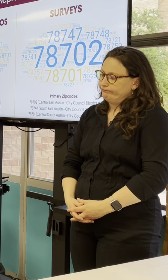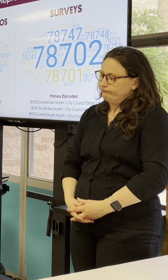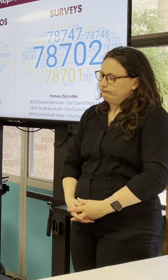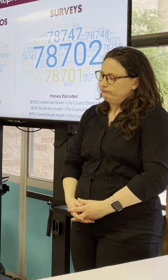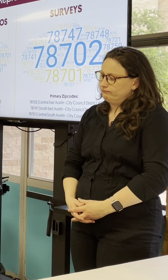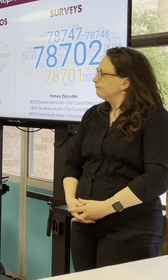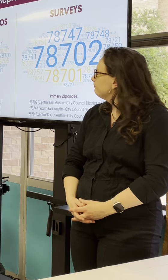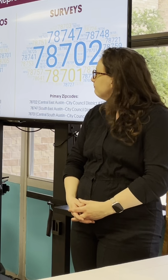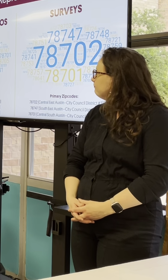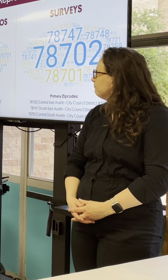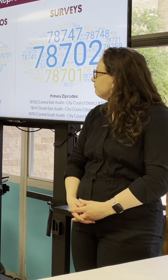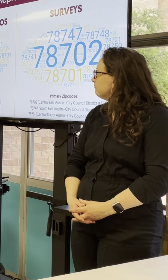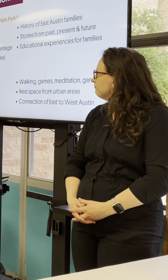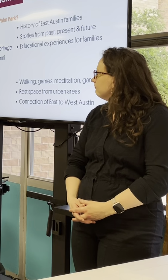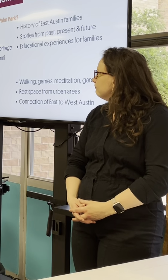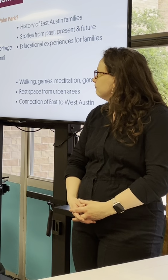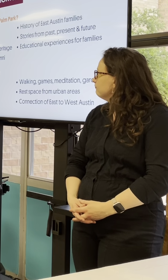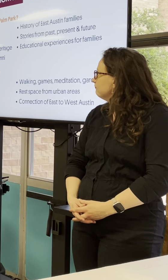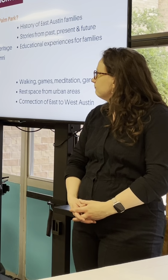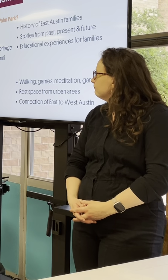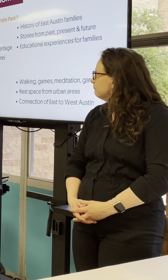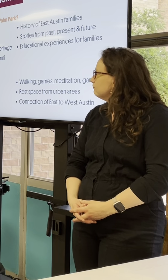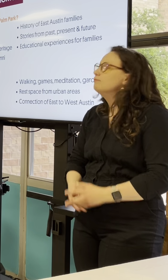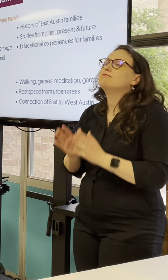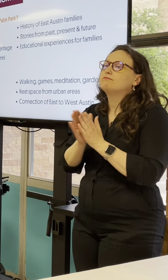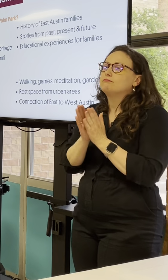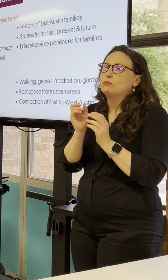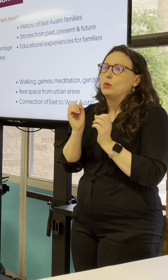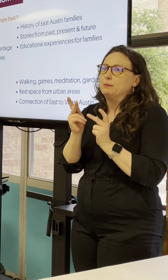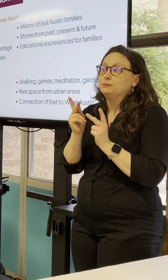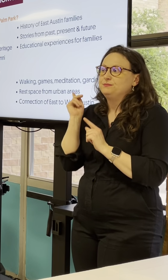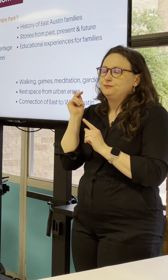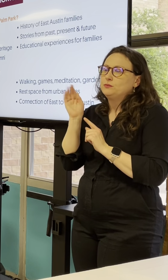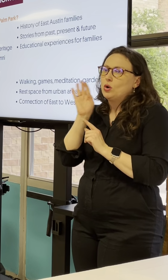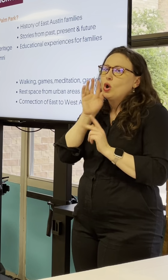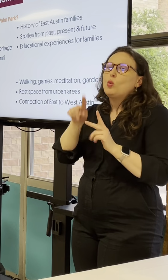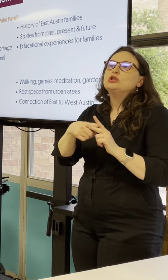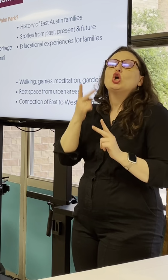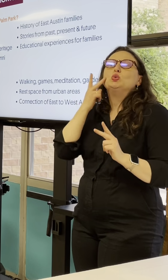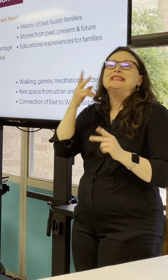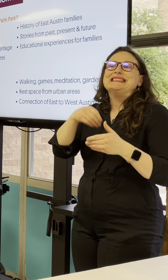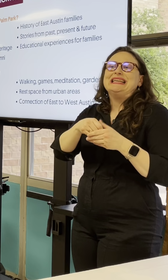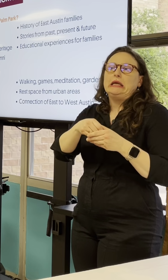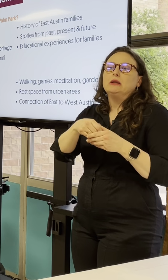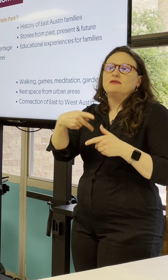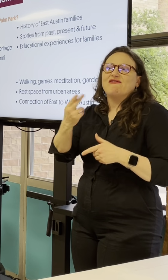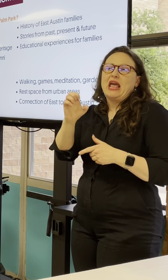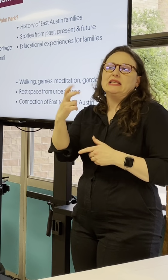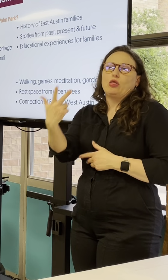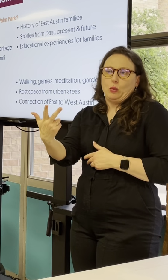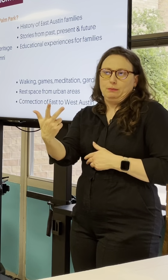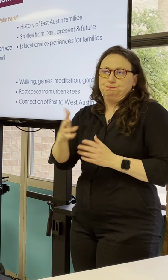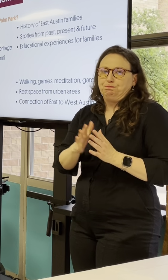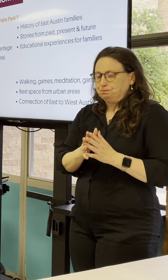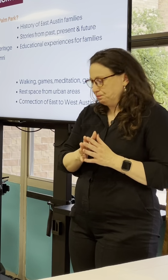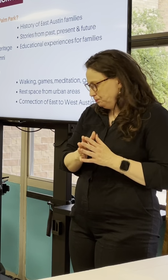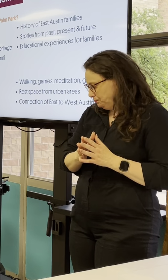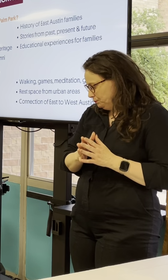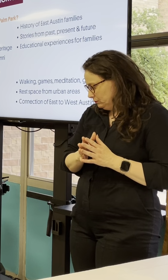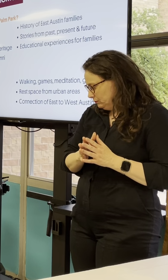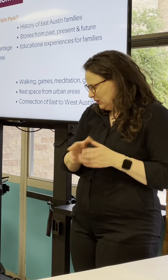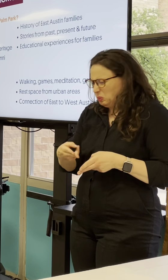And let's see, clicker. All right, so this is what you're gonna start to see in this next phase, and I'm just gonna go over